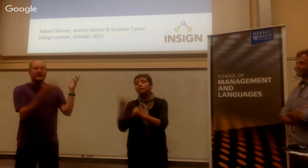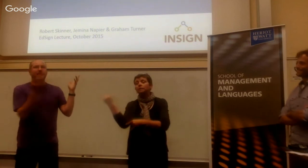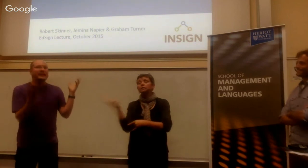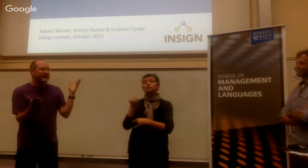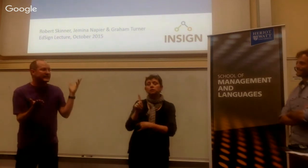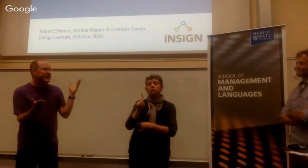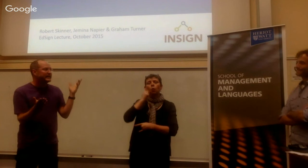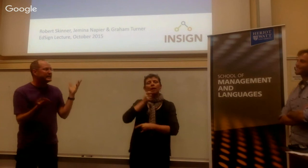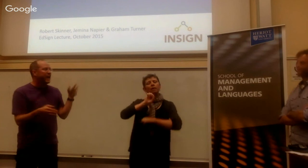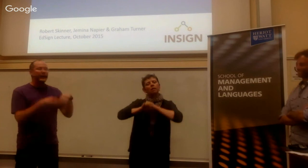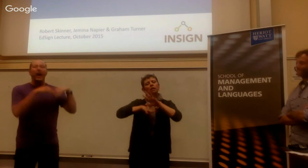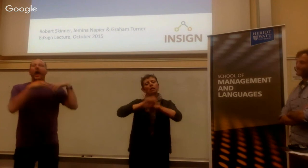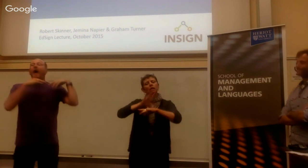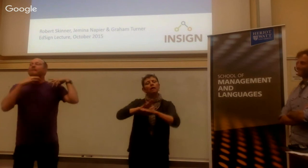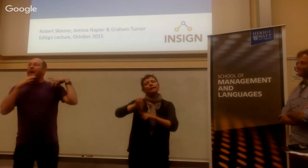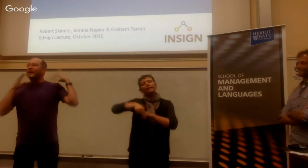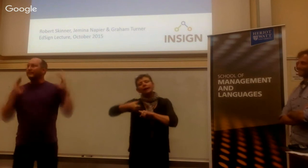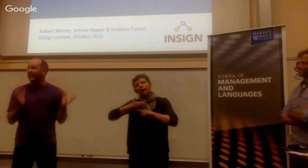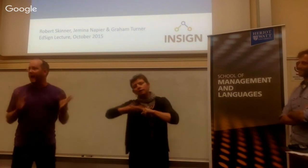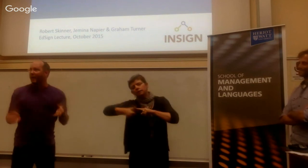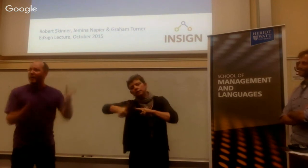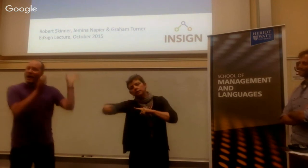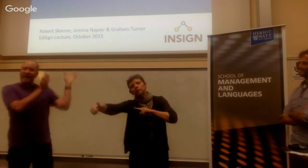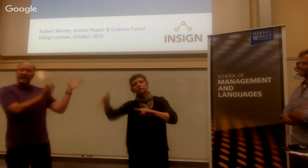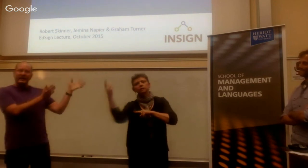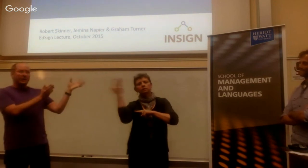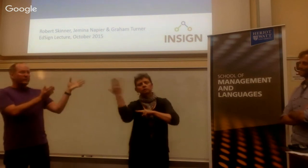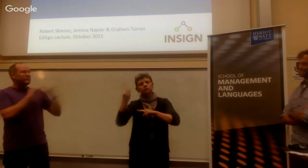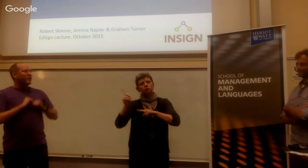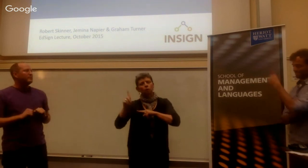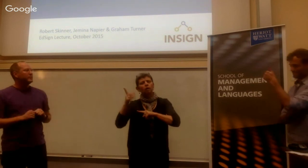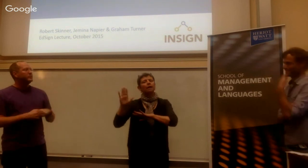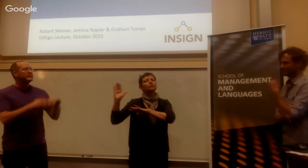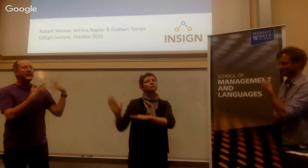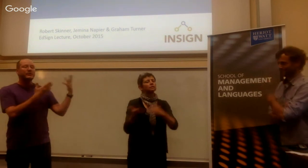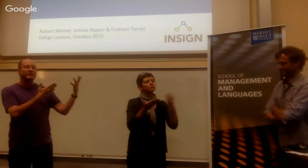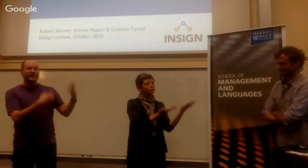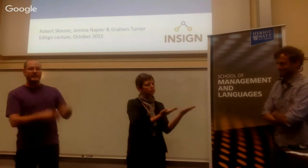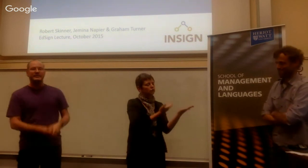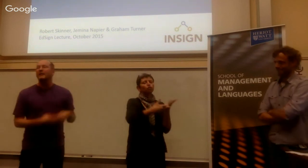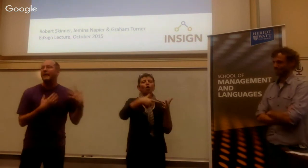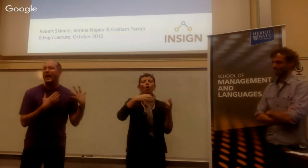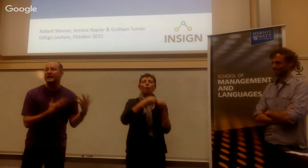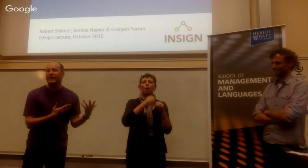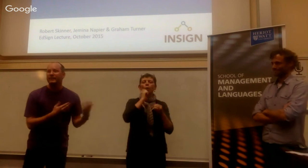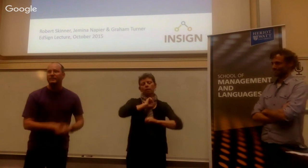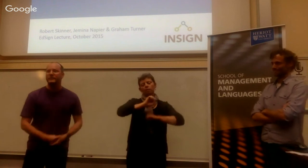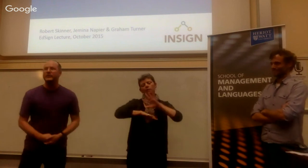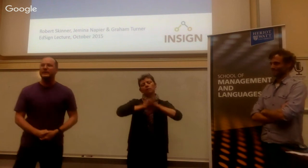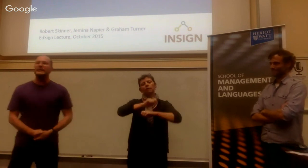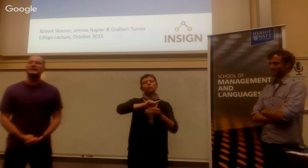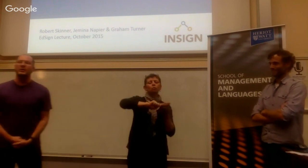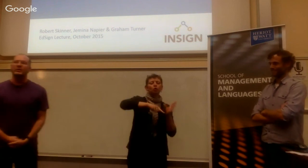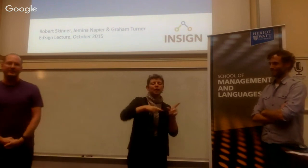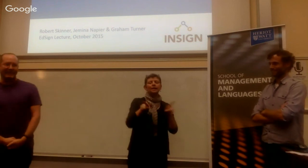what's coming next in Insign, but for now, I'm handing over to Rob, who will tell you about himself and about the project he's a part of.